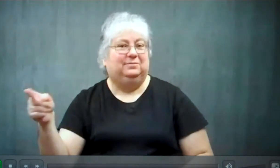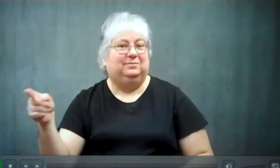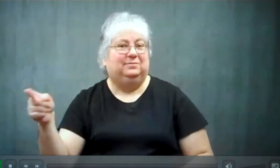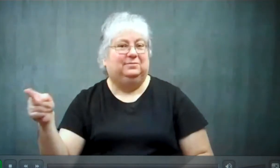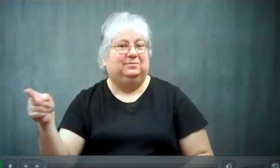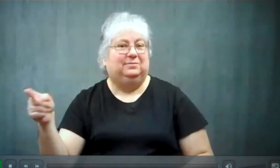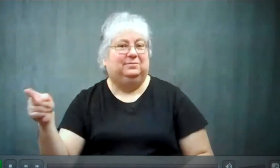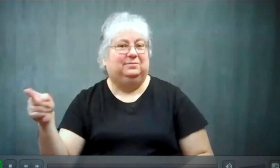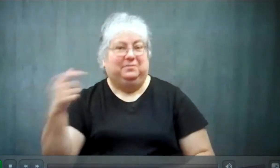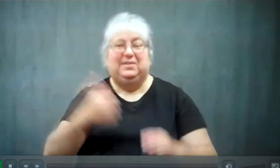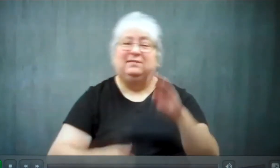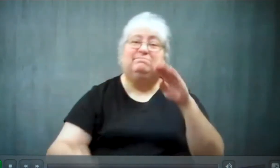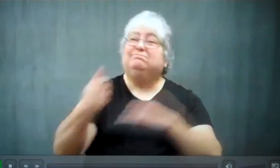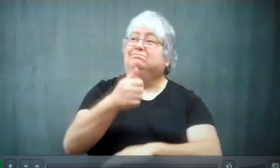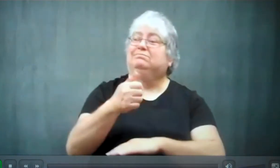Department.